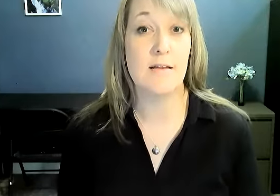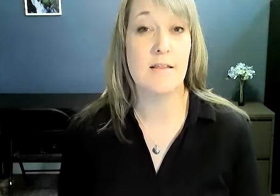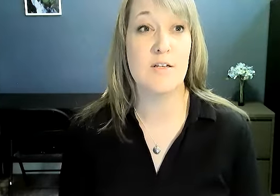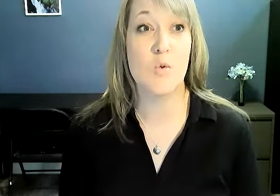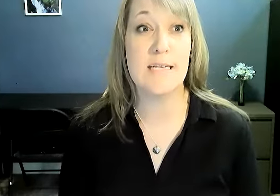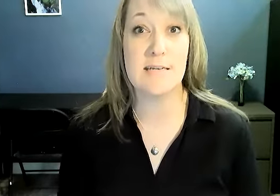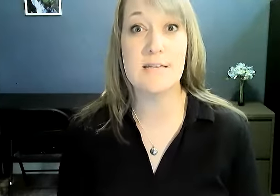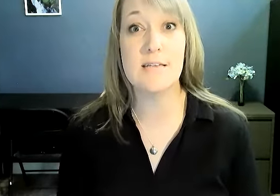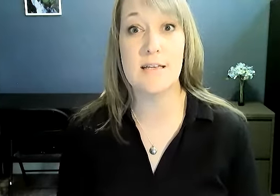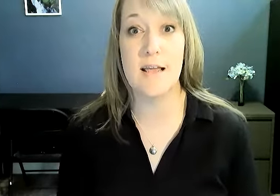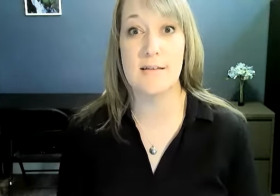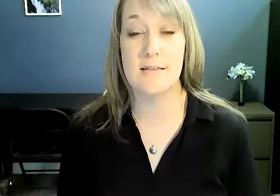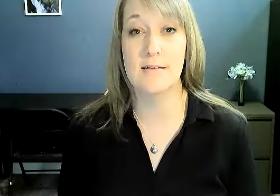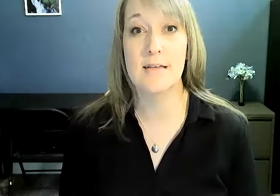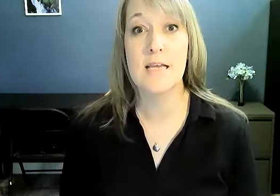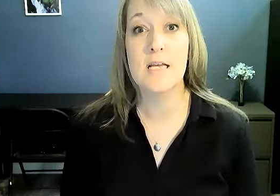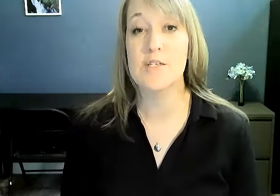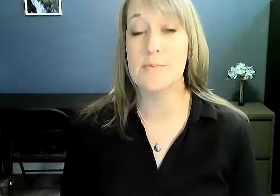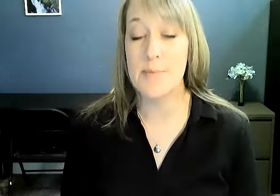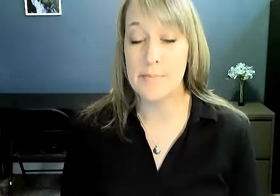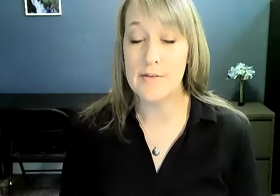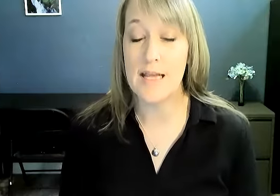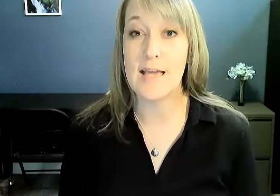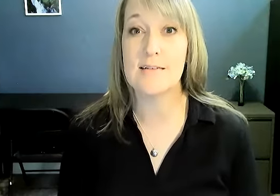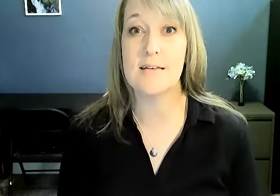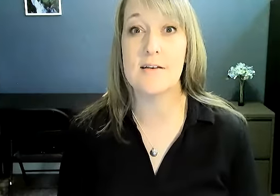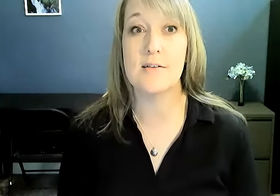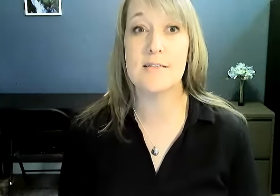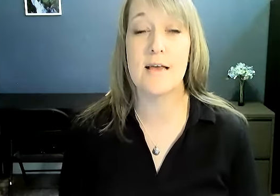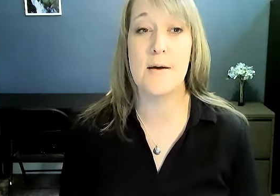the 20s in ASL is to remember that ASL's